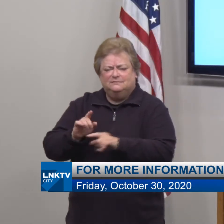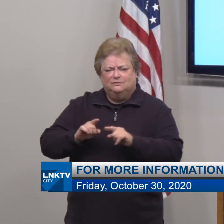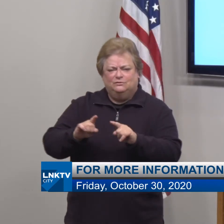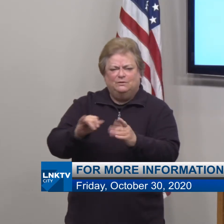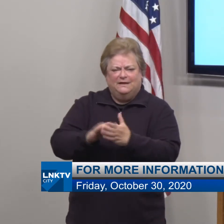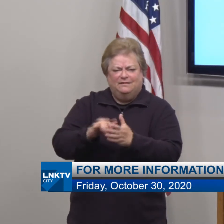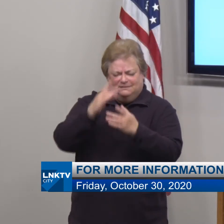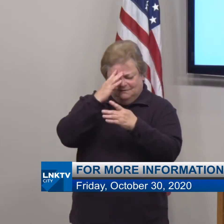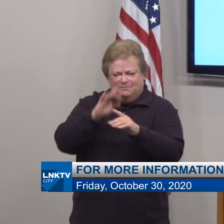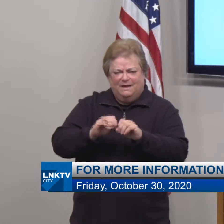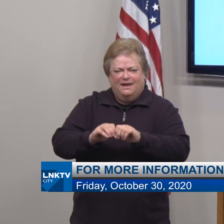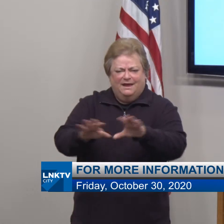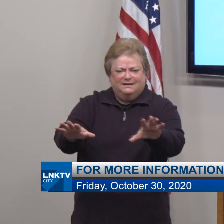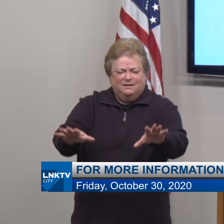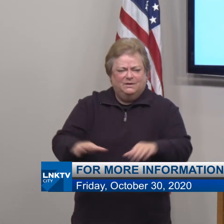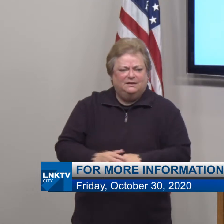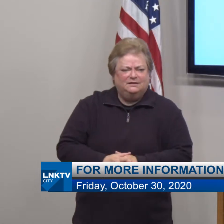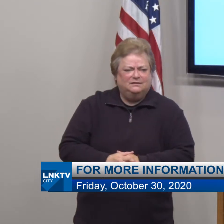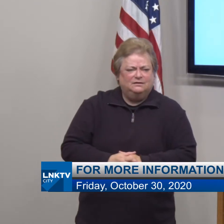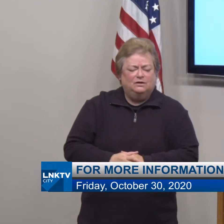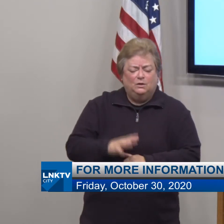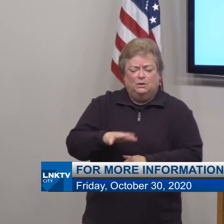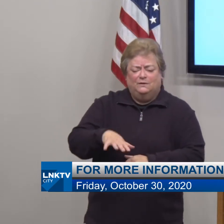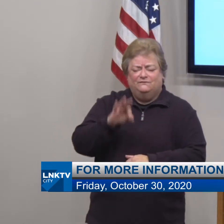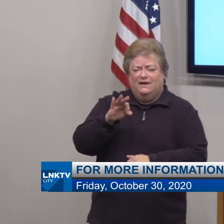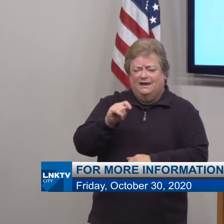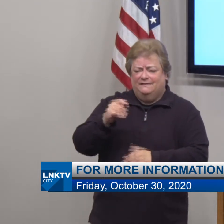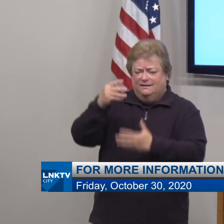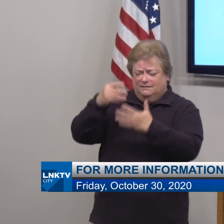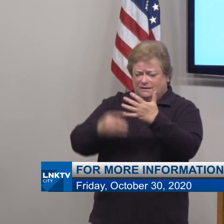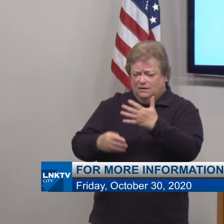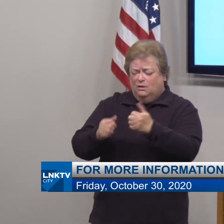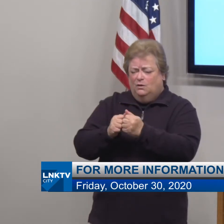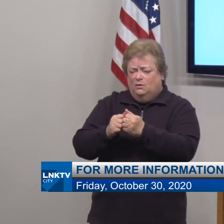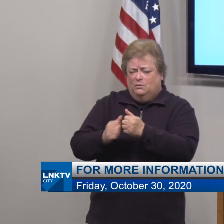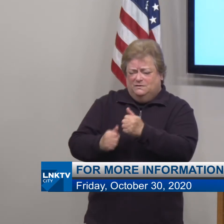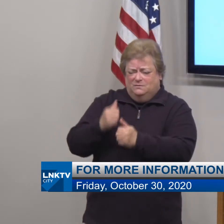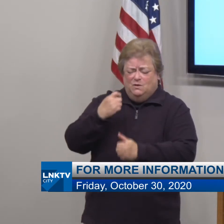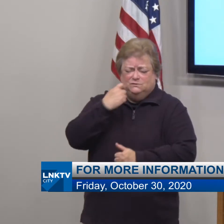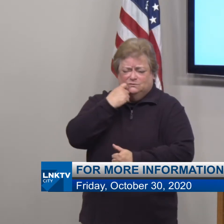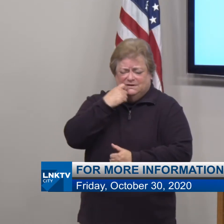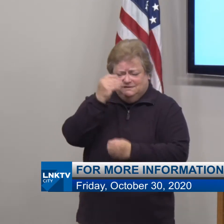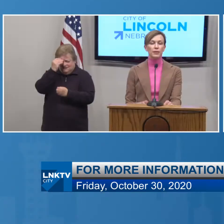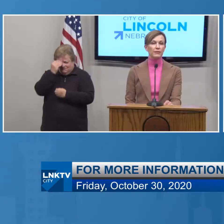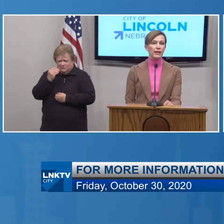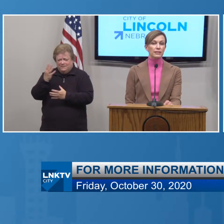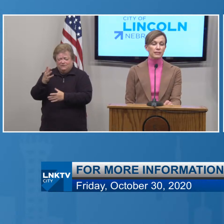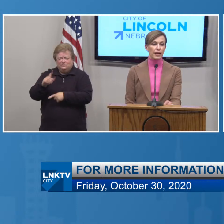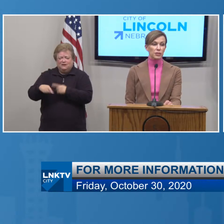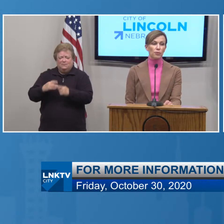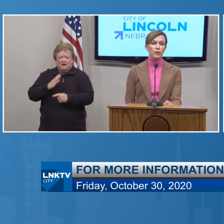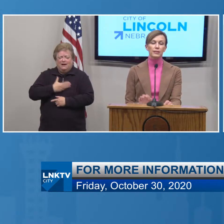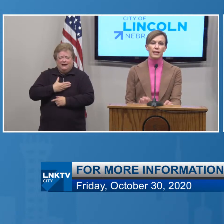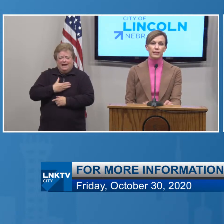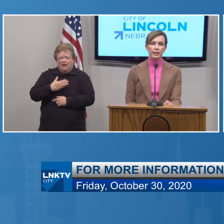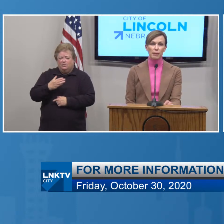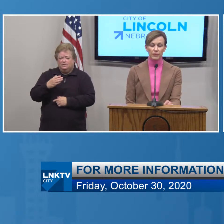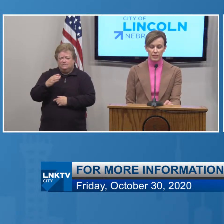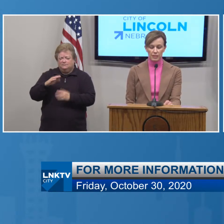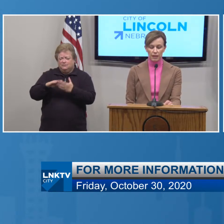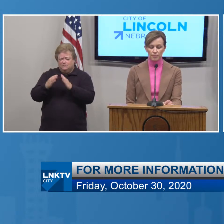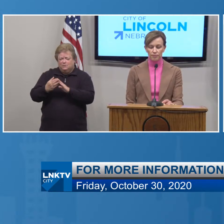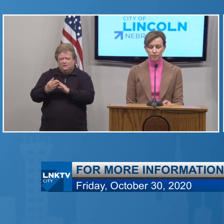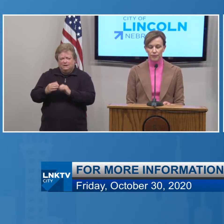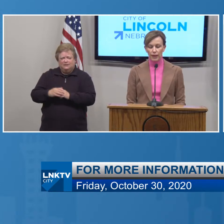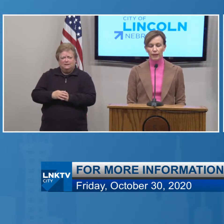this pandemic. And you'll also find a dashboard with the latest COVID-19 data for our community, and we update that dashboard daily at